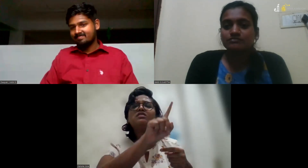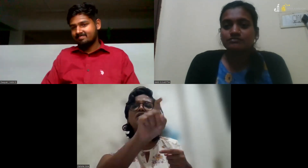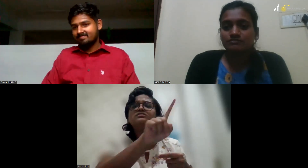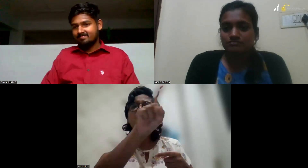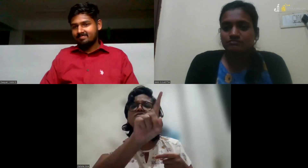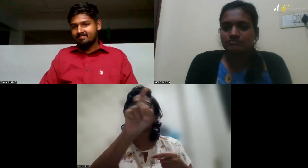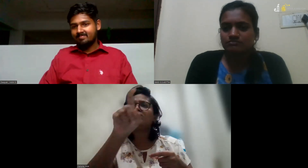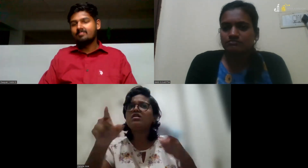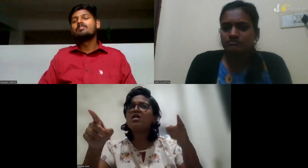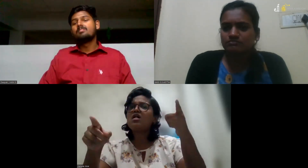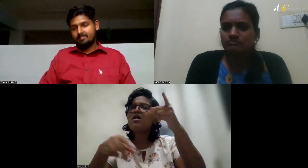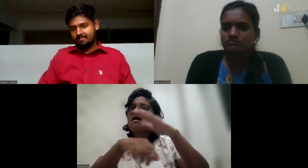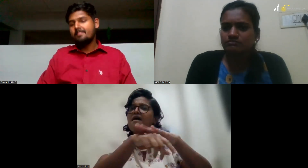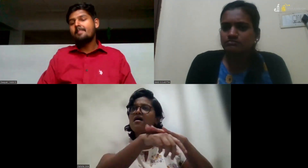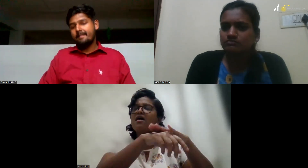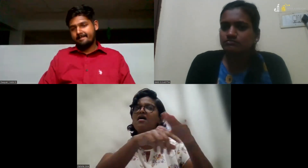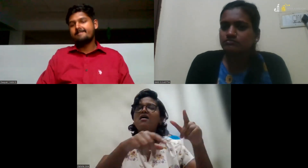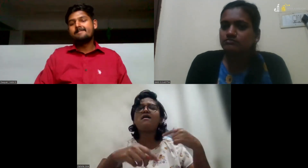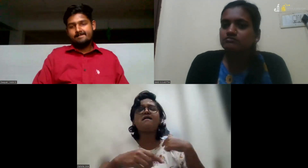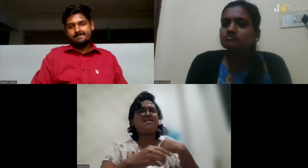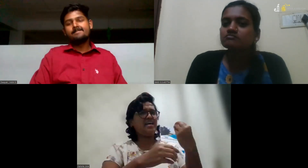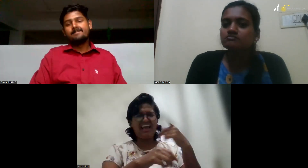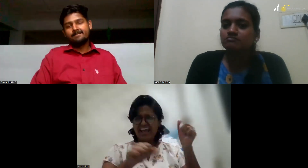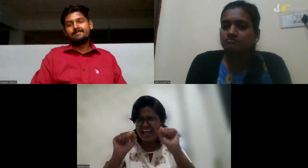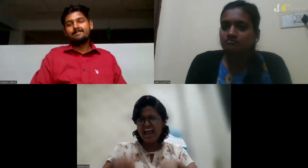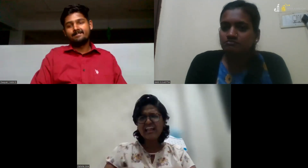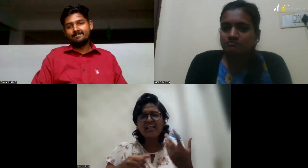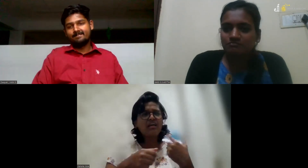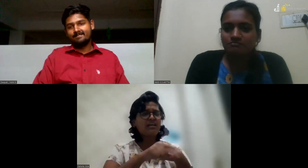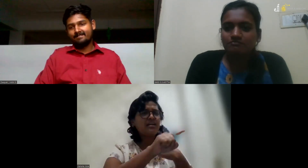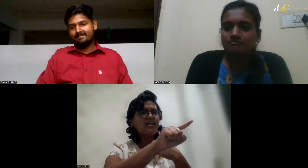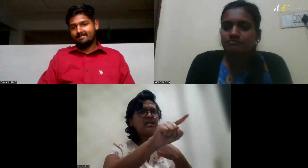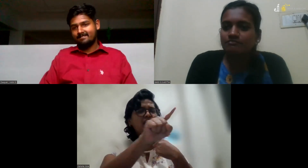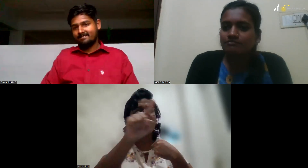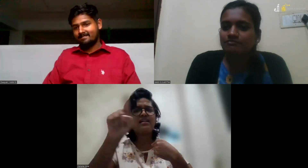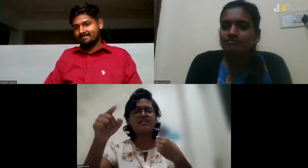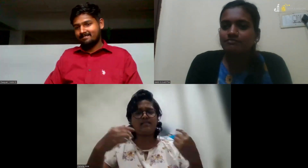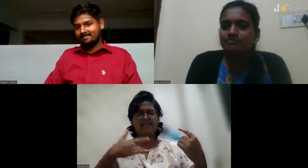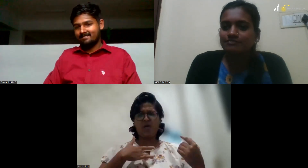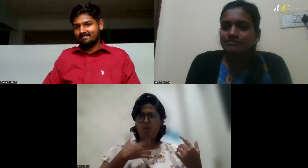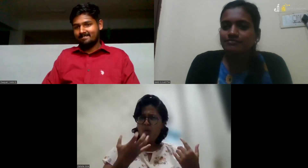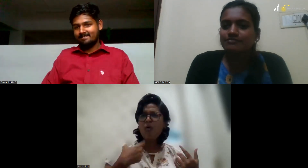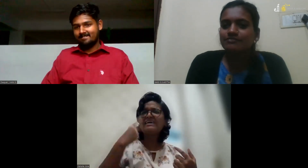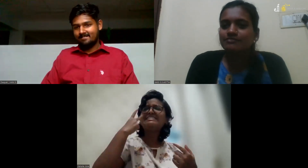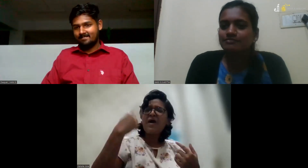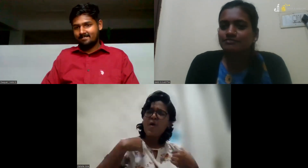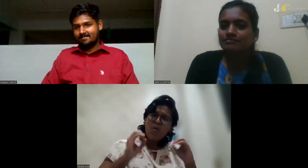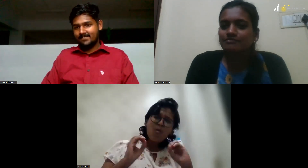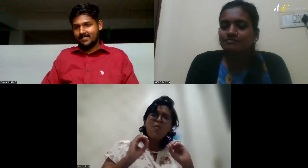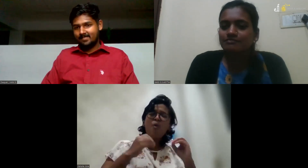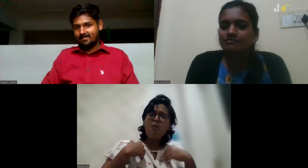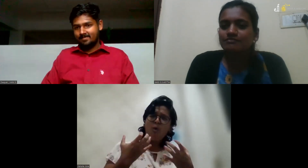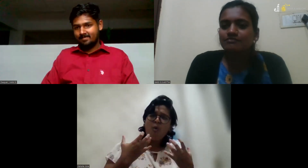time, where we can, I mean, connect with the friends and we can ask them. I asked their experiences. They said this, yeah, you can